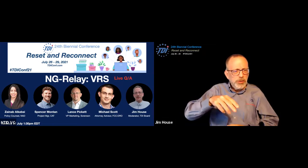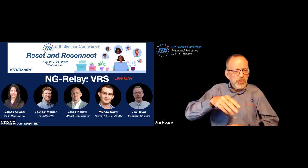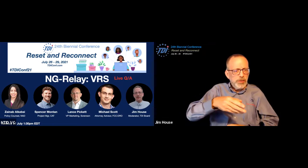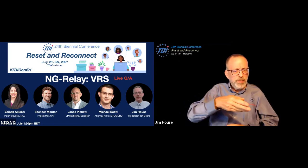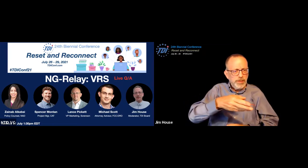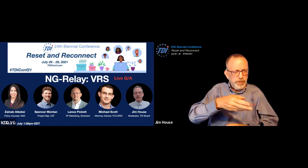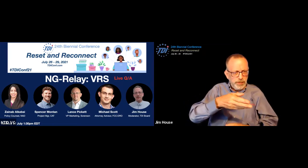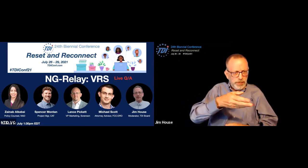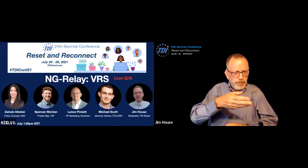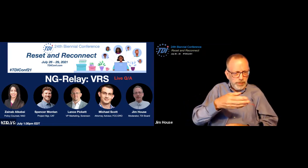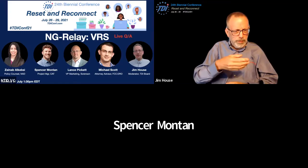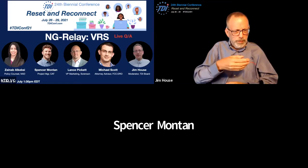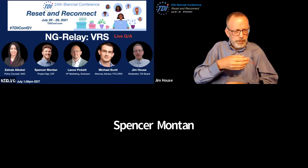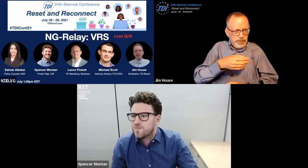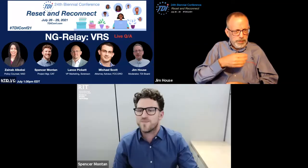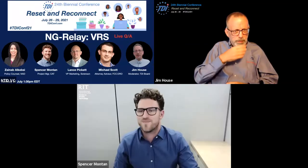Spencer.